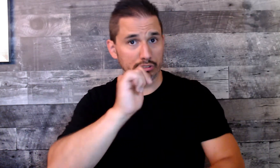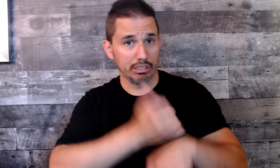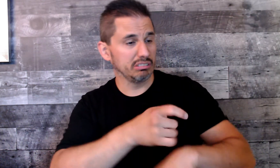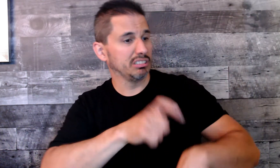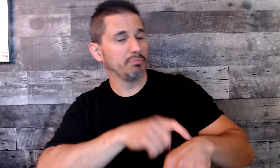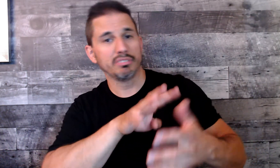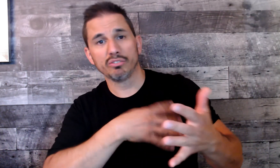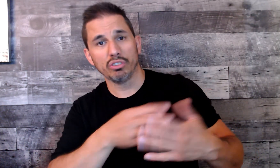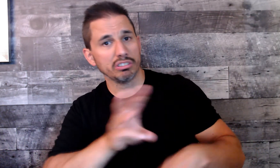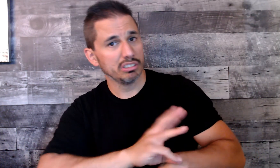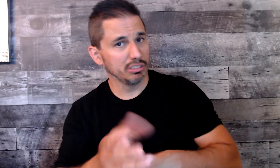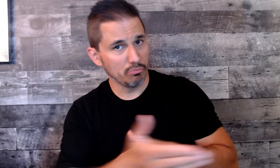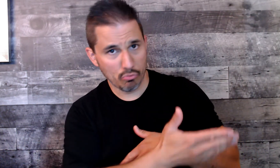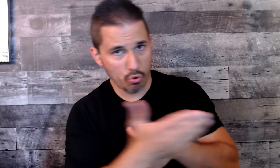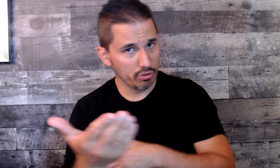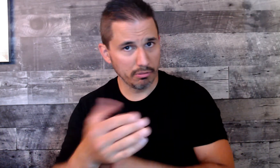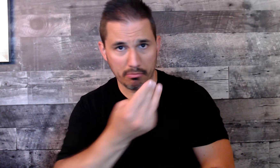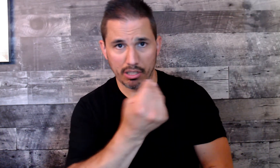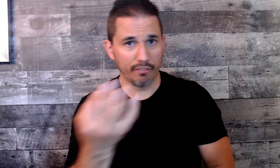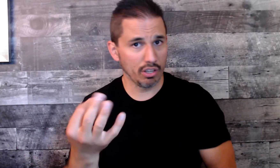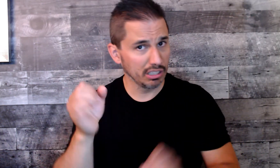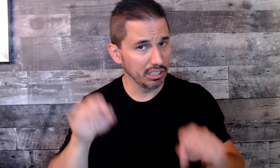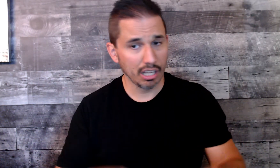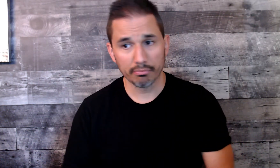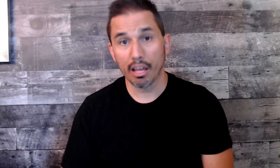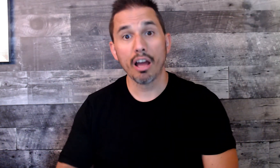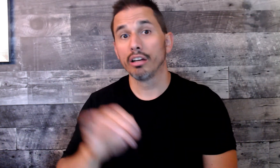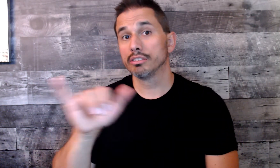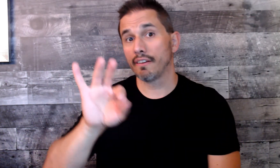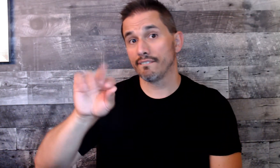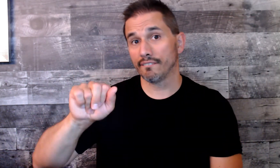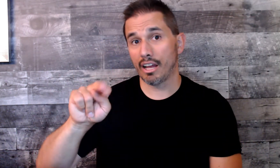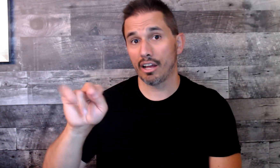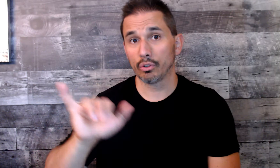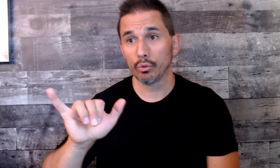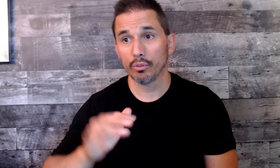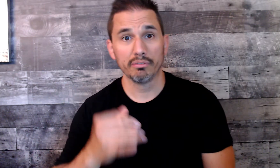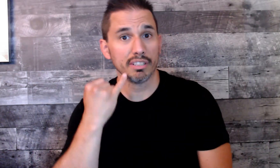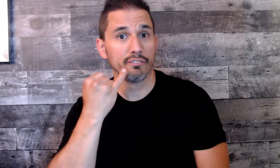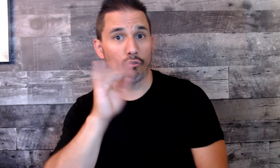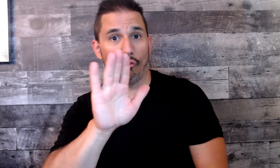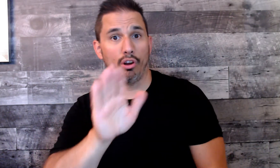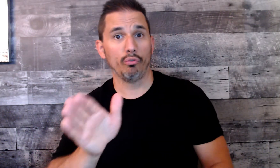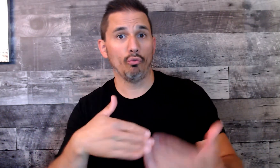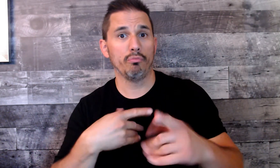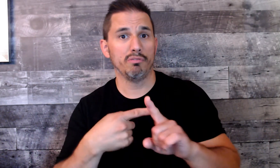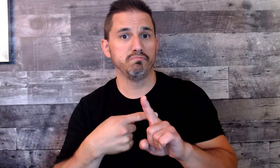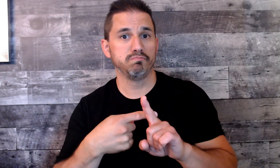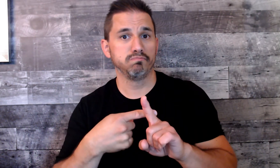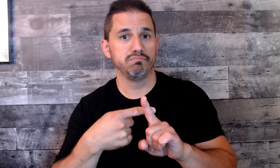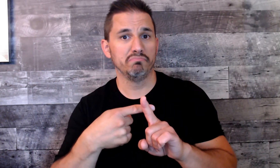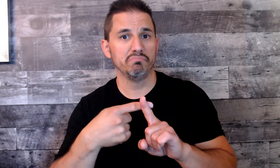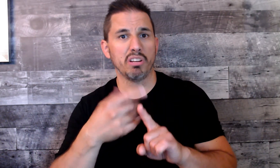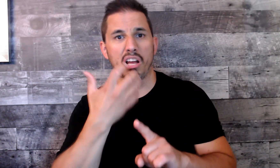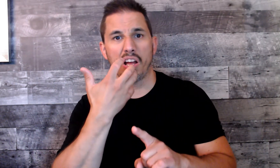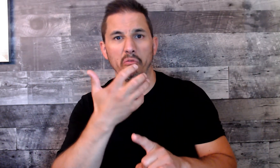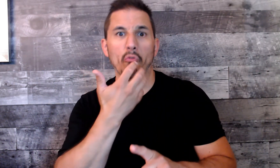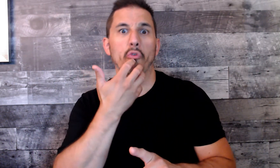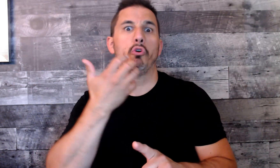once. Then you could schedule it to be every weekday turning on at 6. And you could also have the ceiling